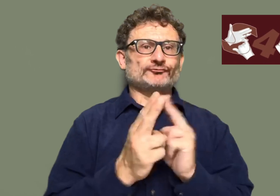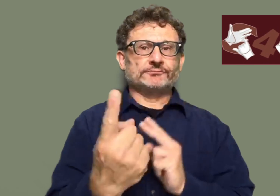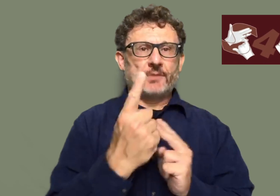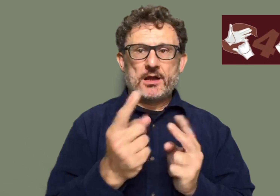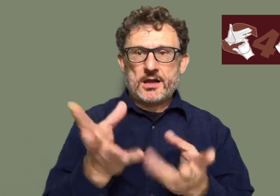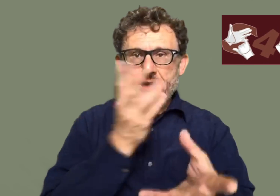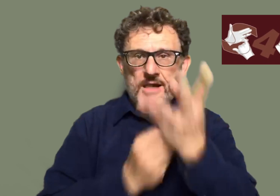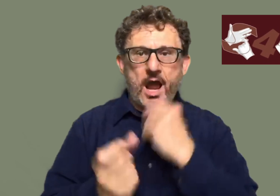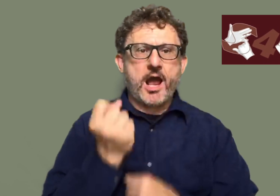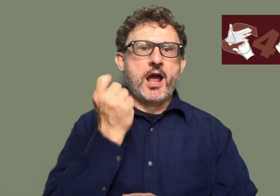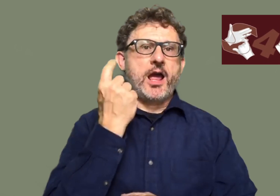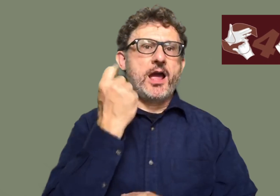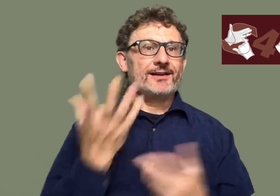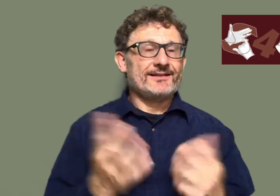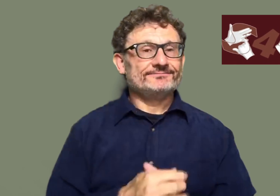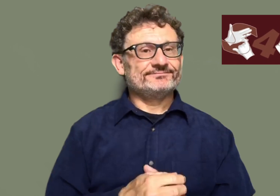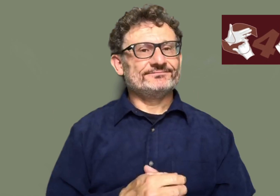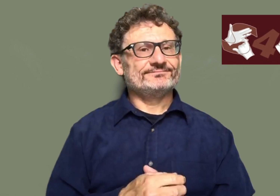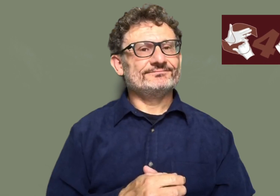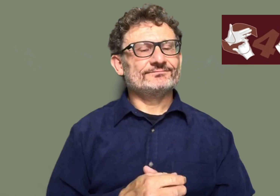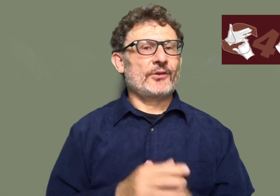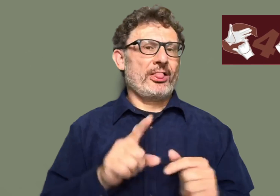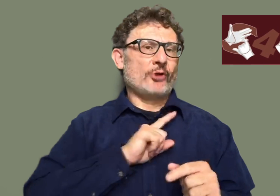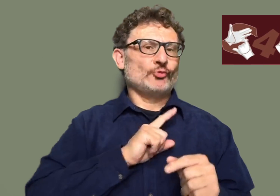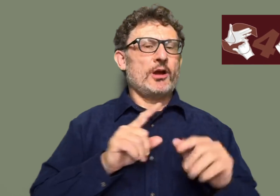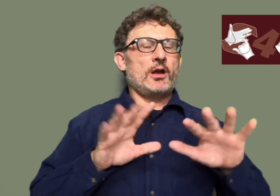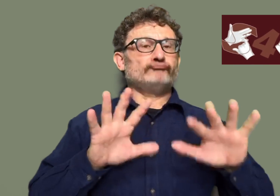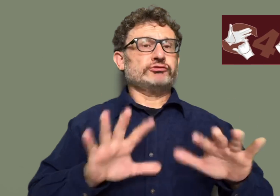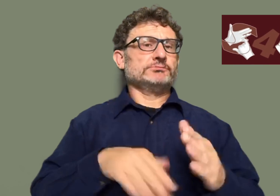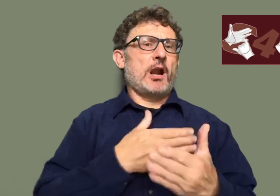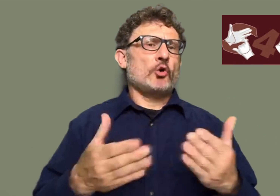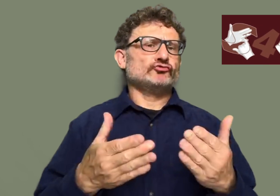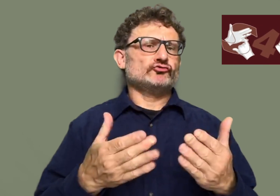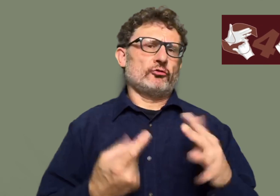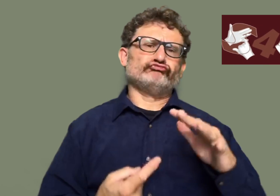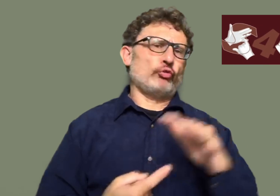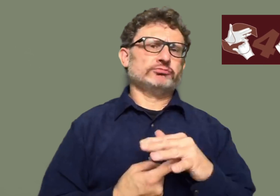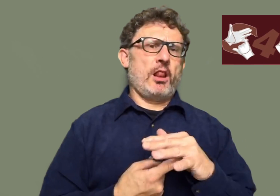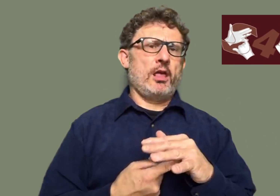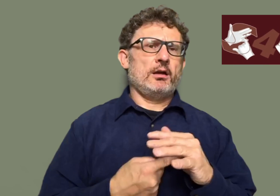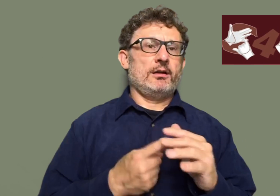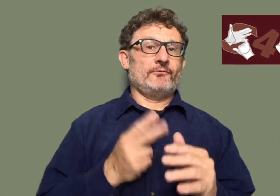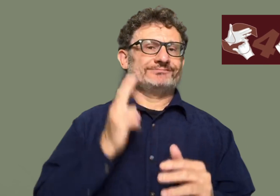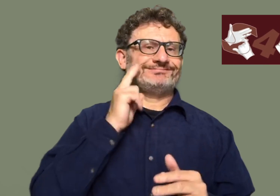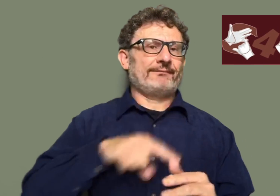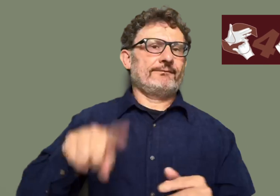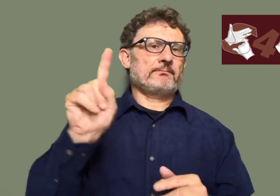through the use of sign language, through the use of interpreters who use sign language. Now, that's why BSL is